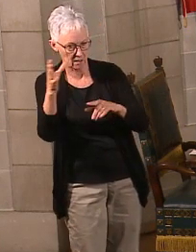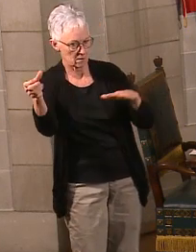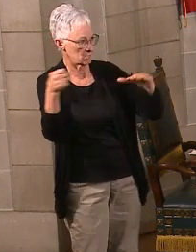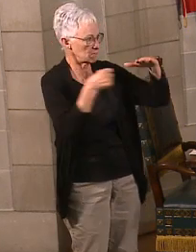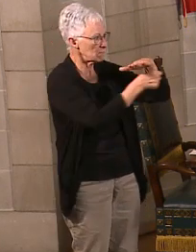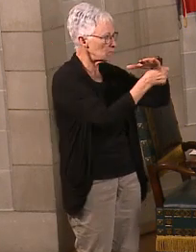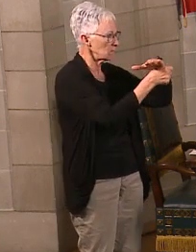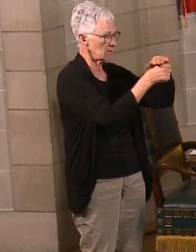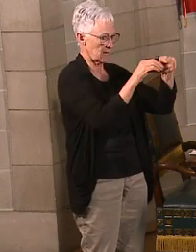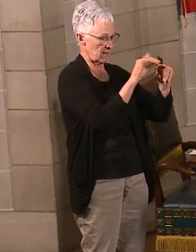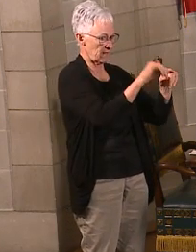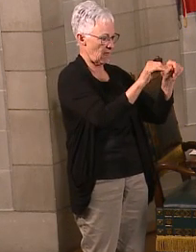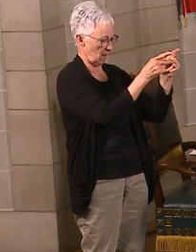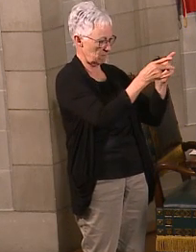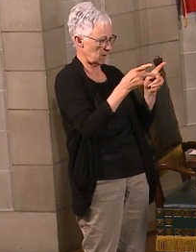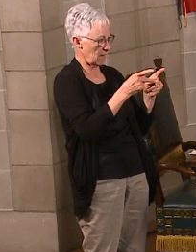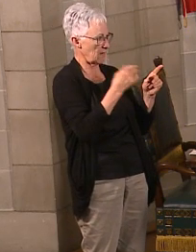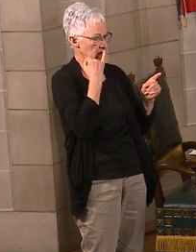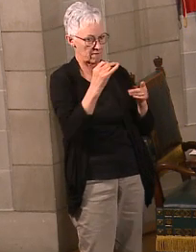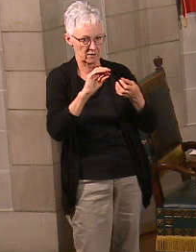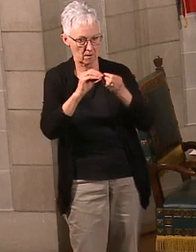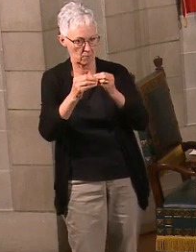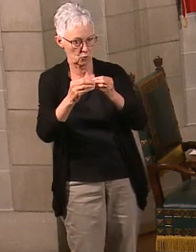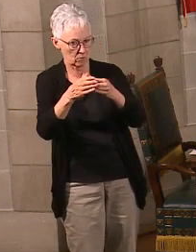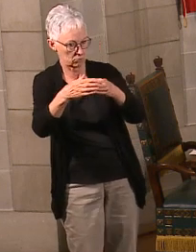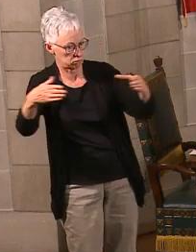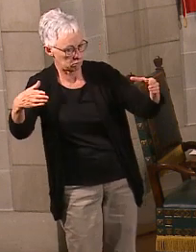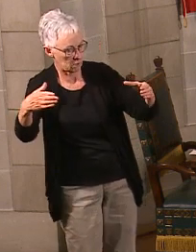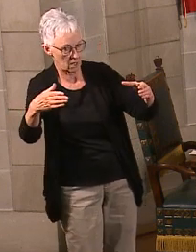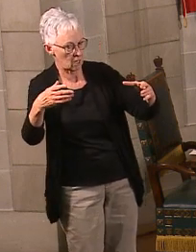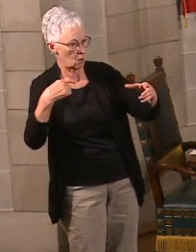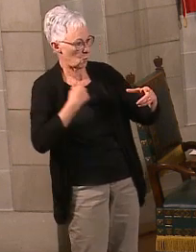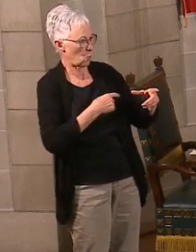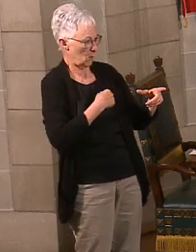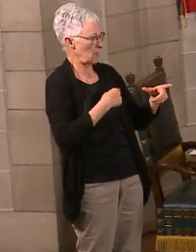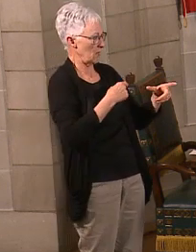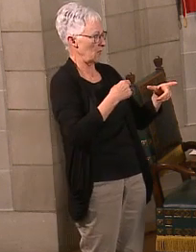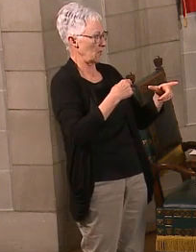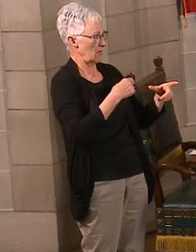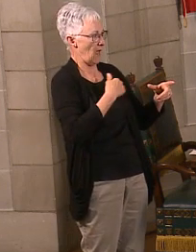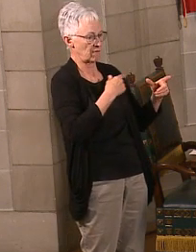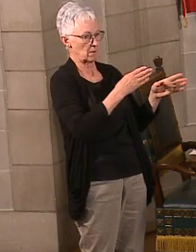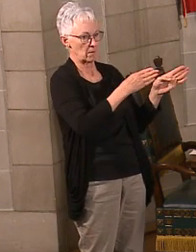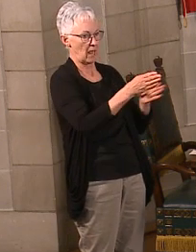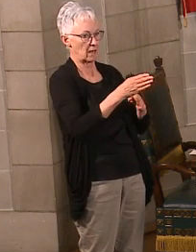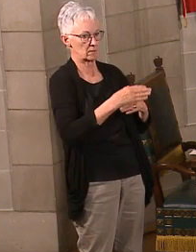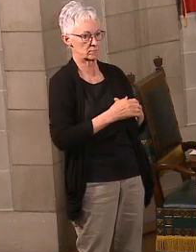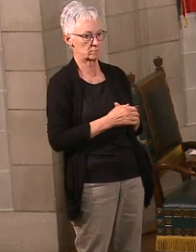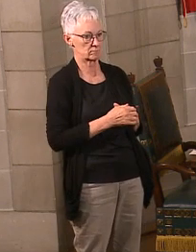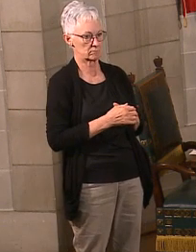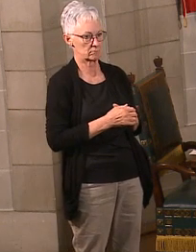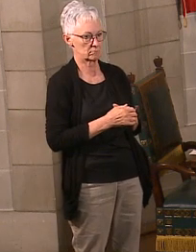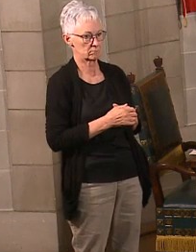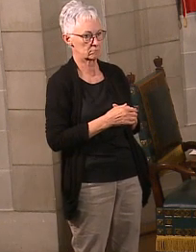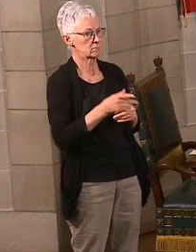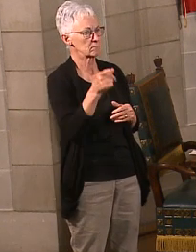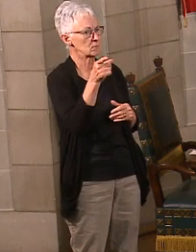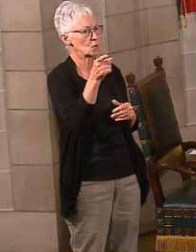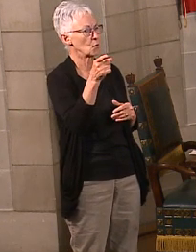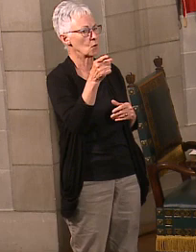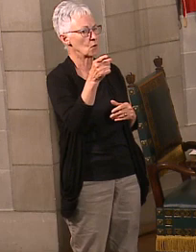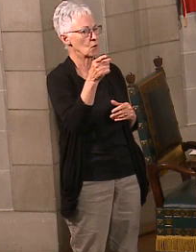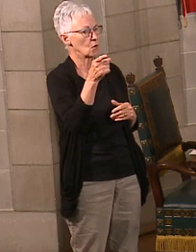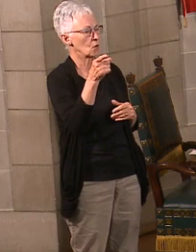patients that we have to deal with. And again, I'm not going to give any more specific details about what that is. What the capacity you would